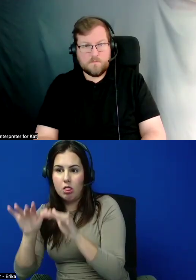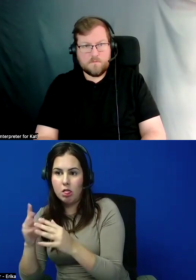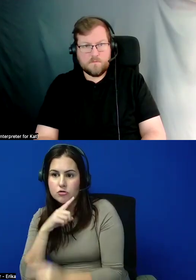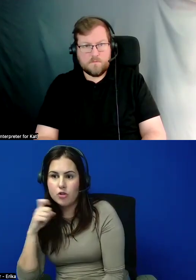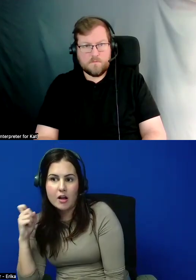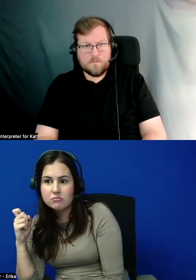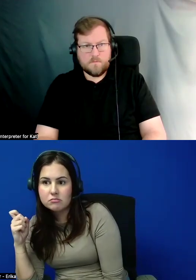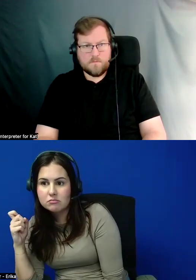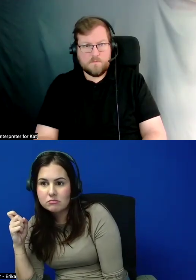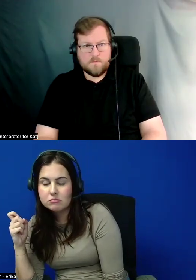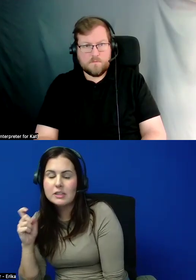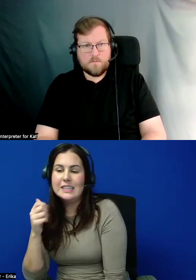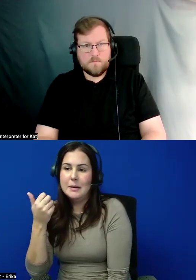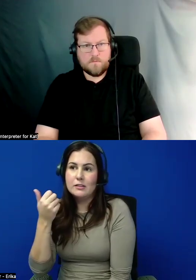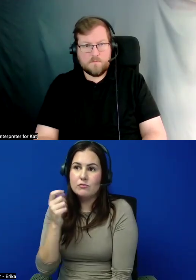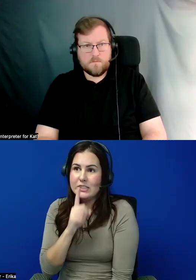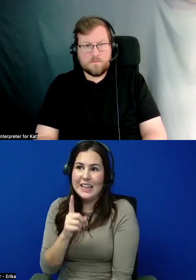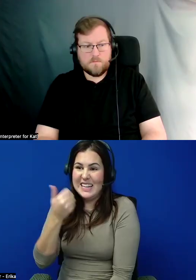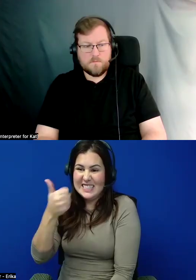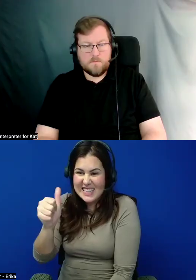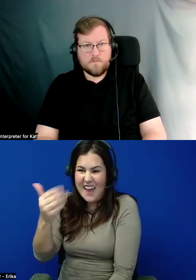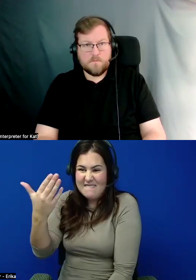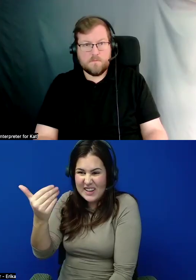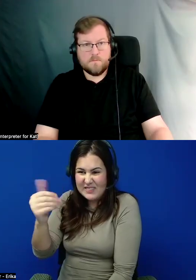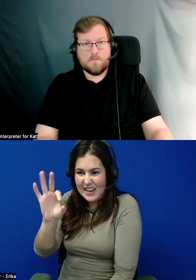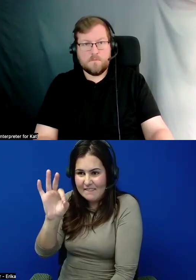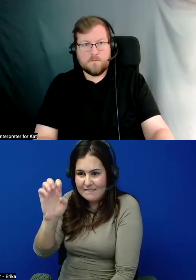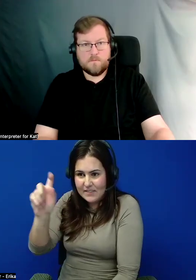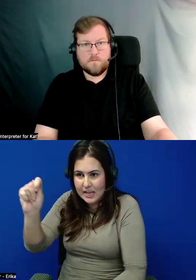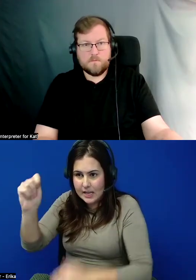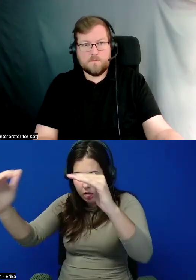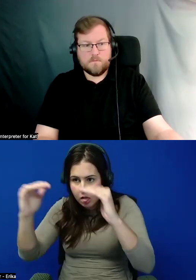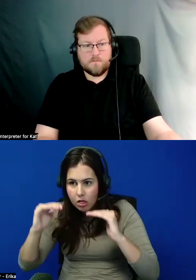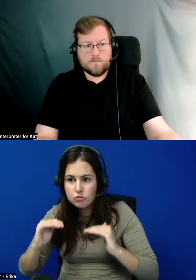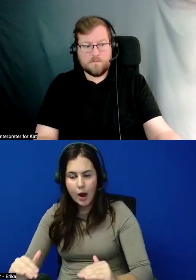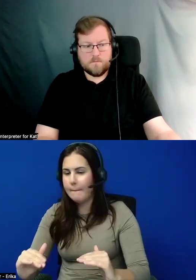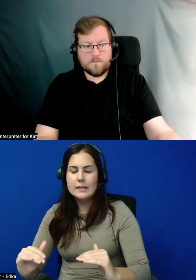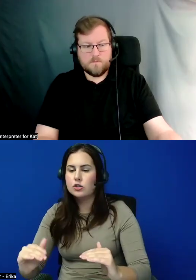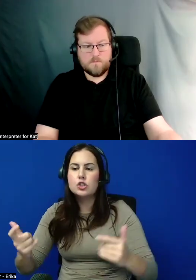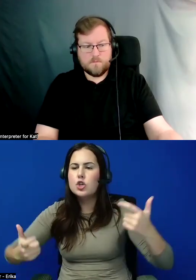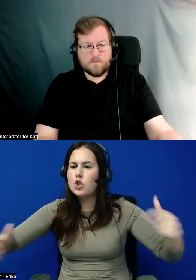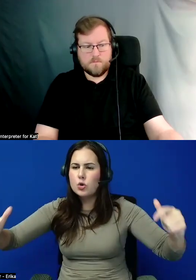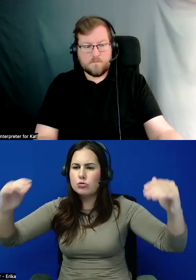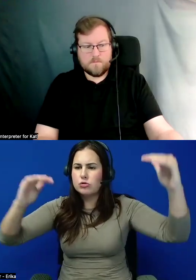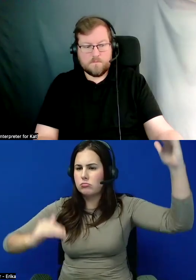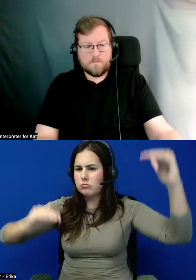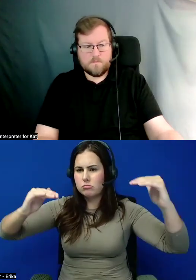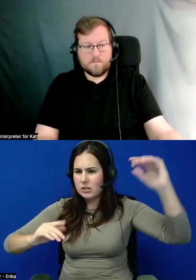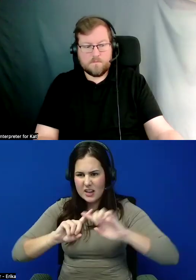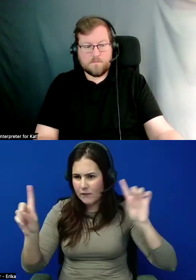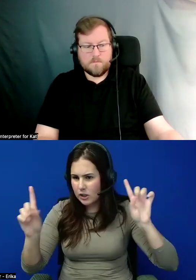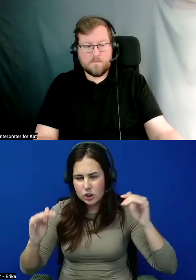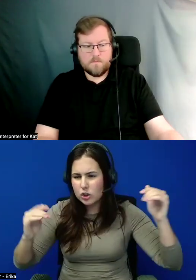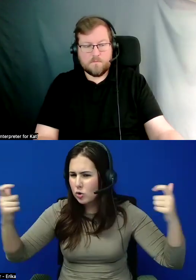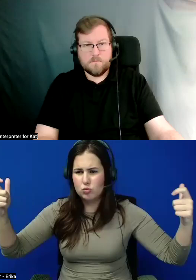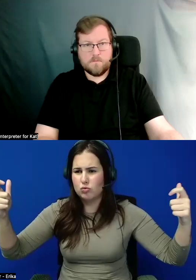15 feet over 3 weeks. And it just, that's what it does year round. Like it's an enormous difference. So you'll see in the movies, like she drives by in the tuk